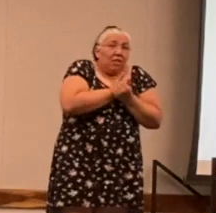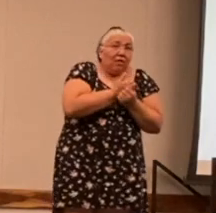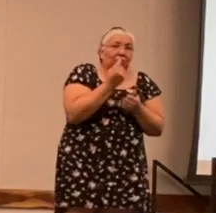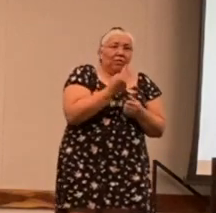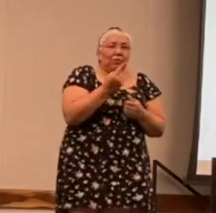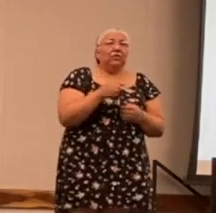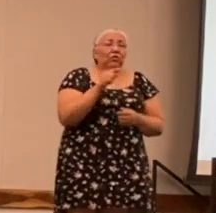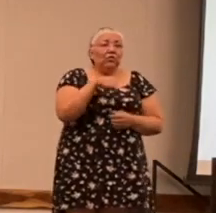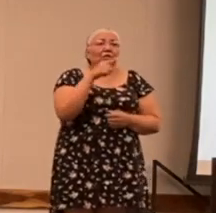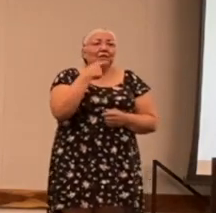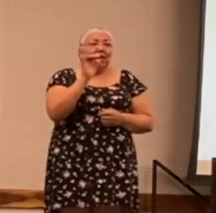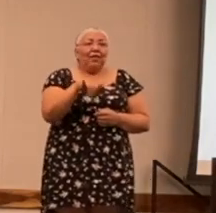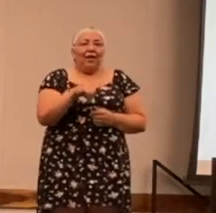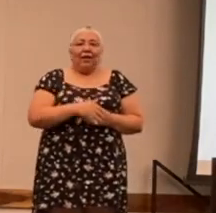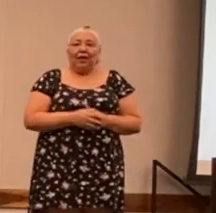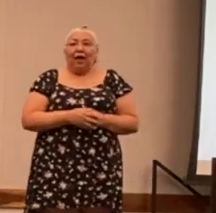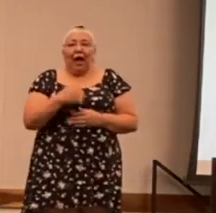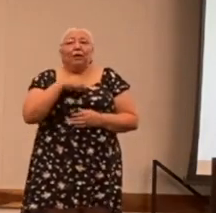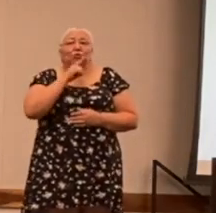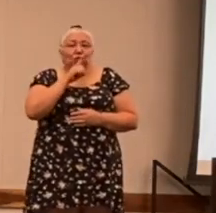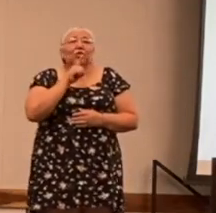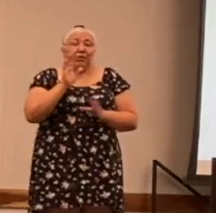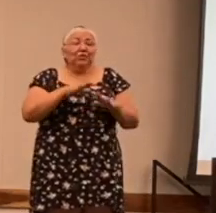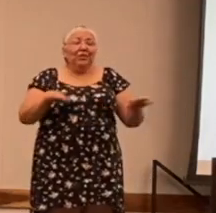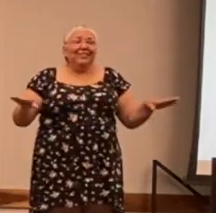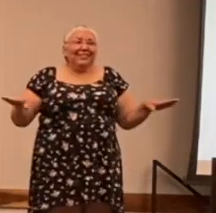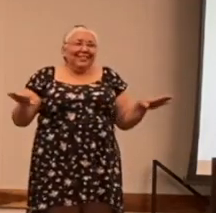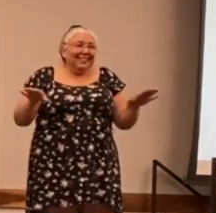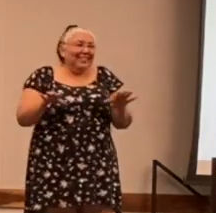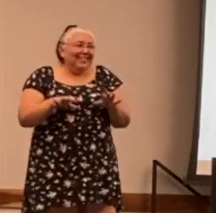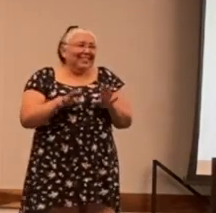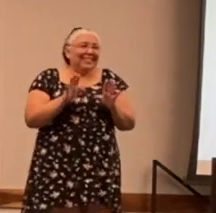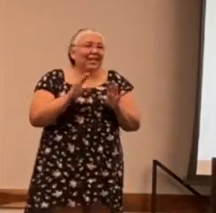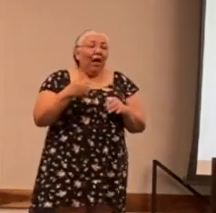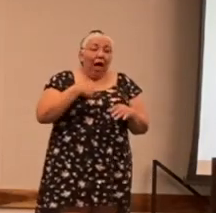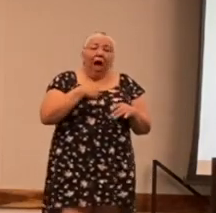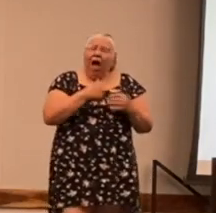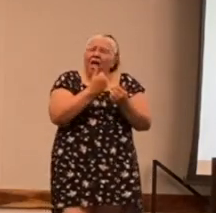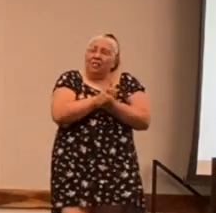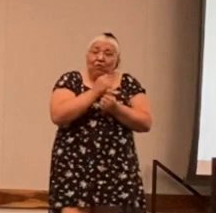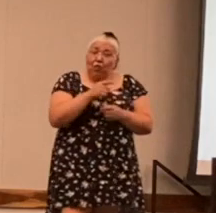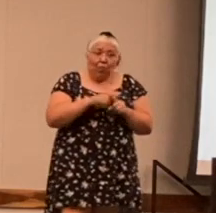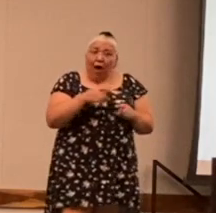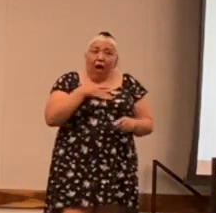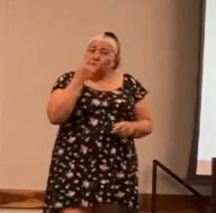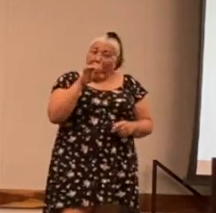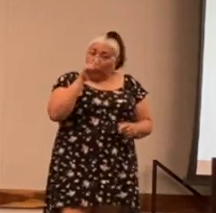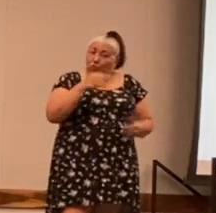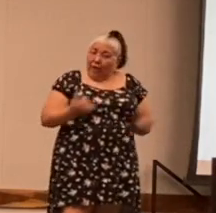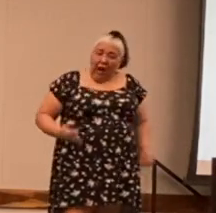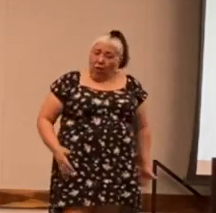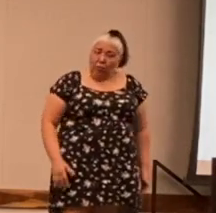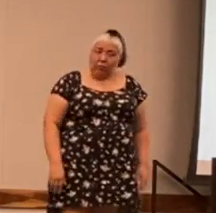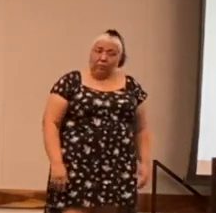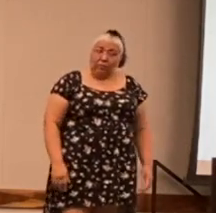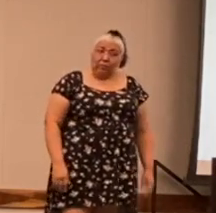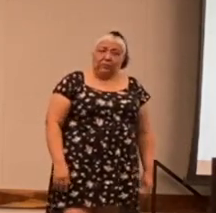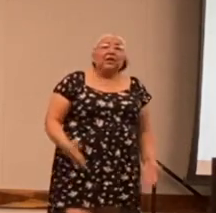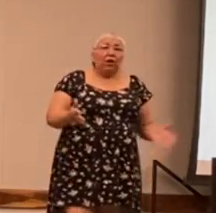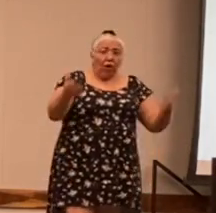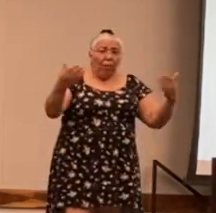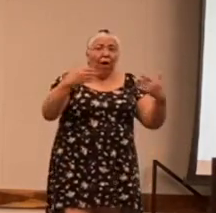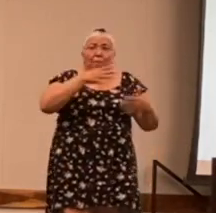Right? You ever said that? I'm pretty sure you did to your children. Hey, I love you, but I don't like you right now. Right? Come